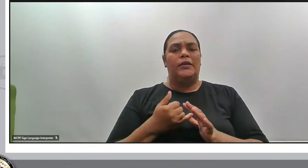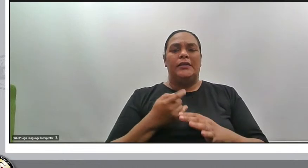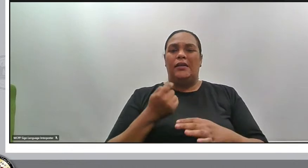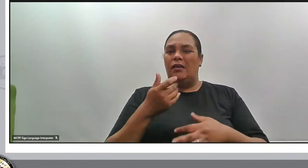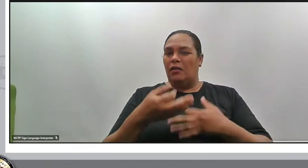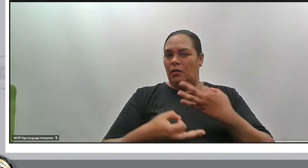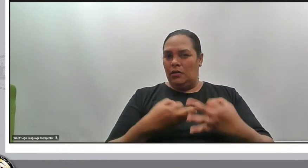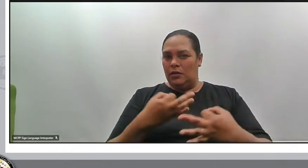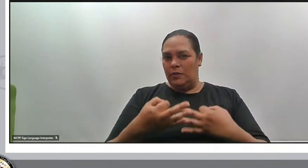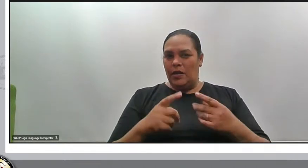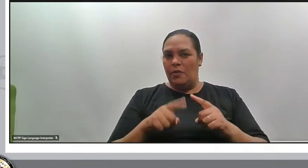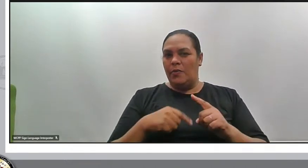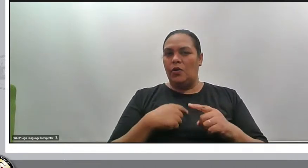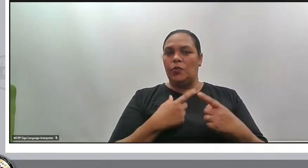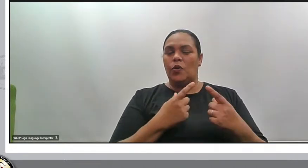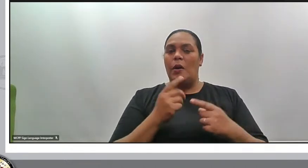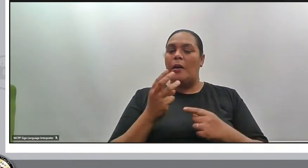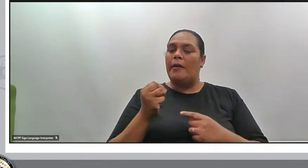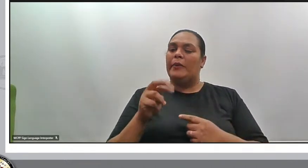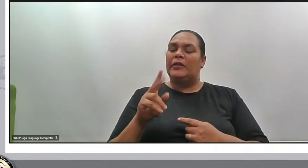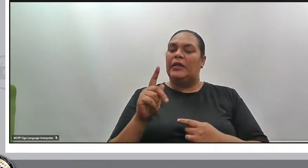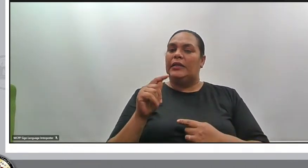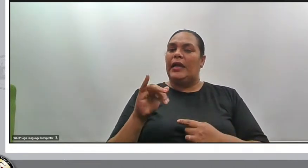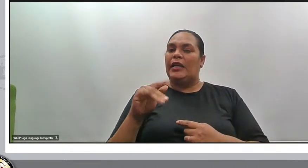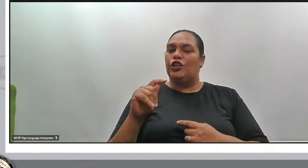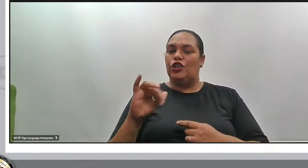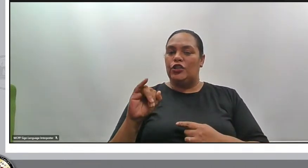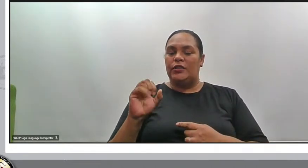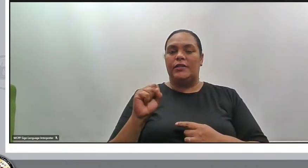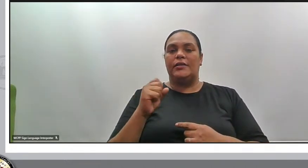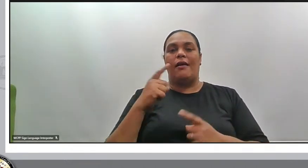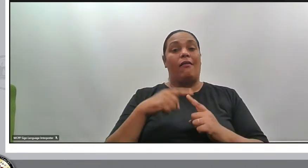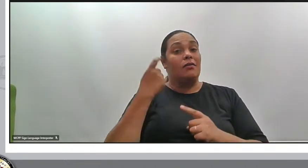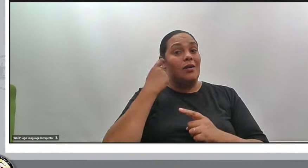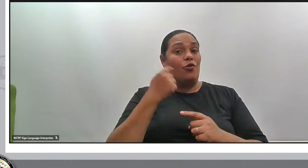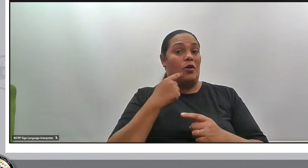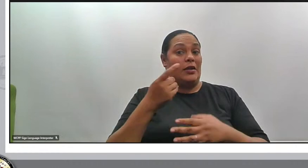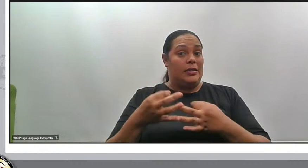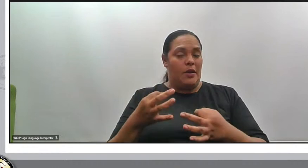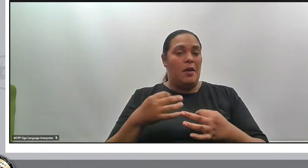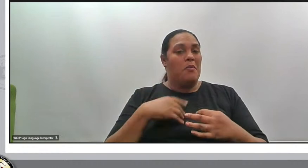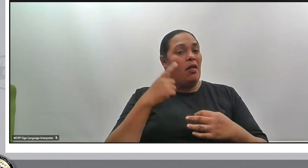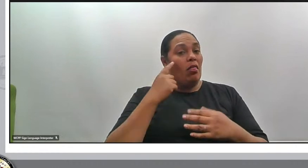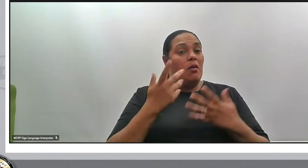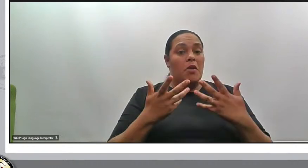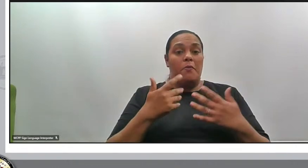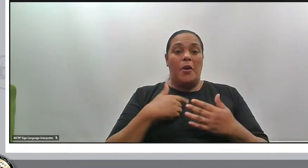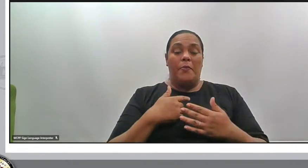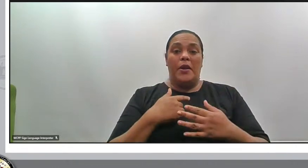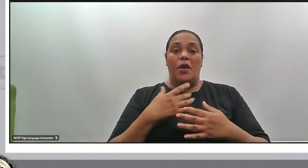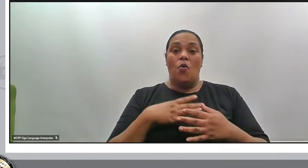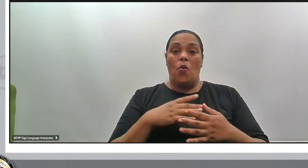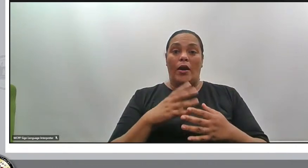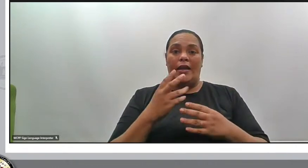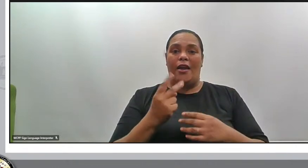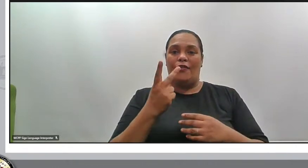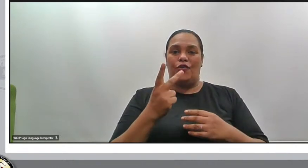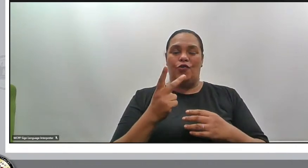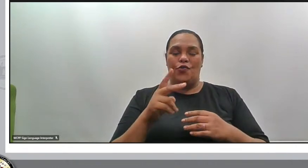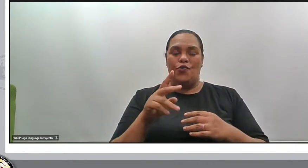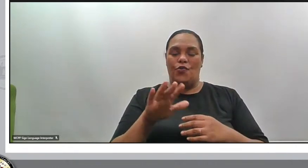little bit on what Mr. Titus and the Secretary had said. I think I'd like to divide it into two